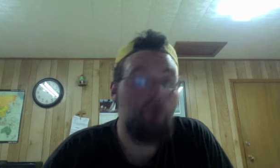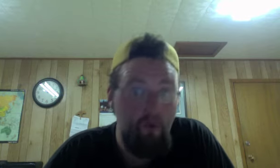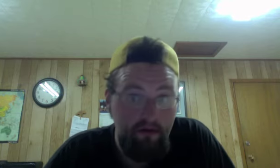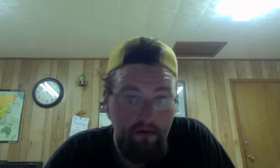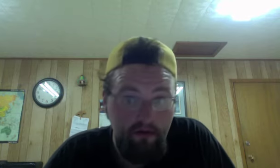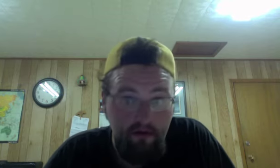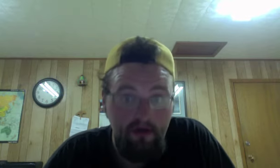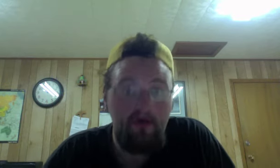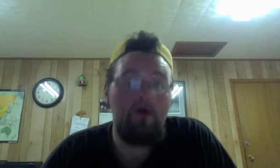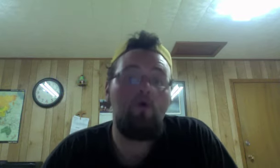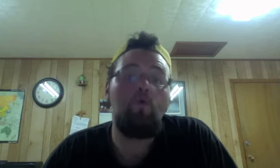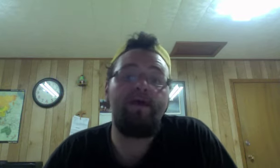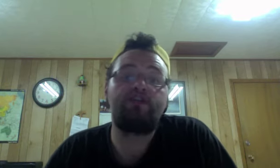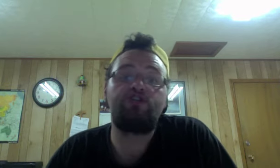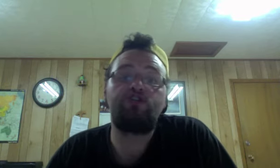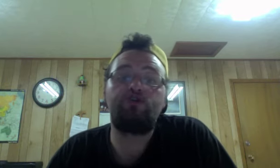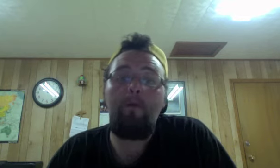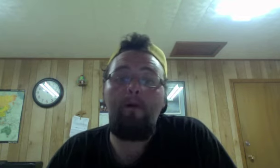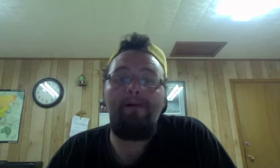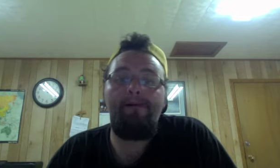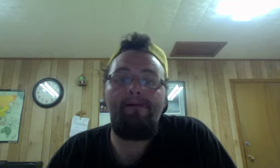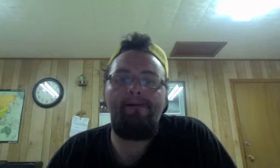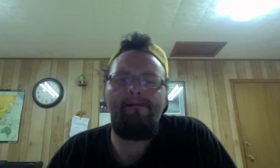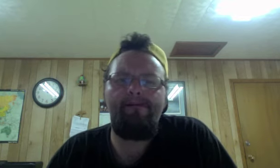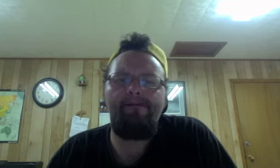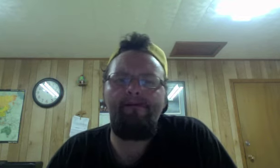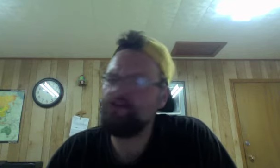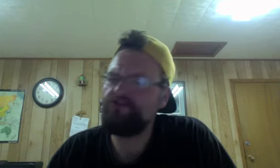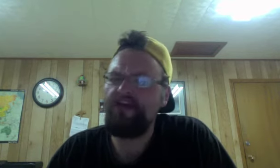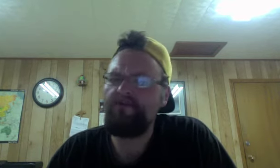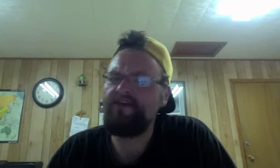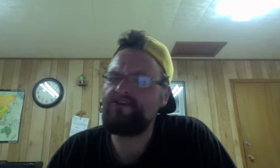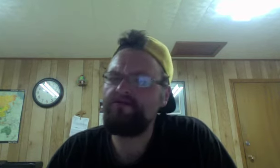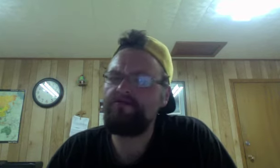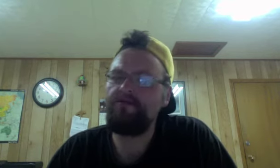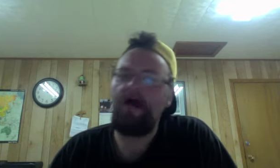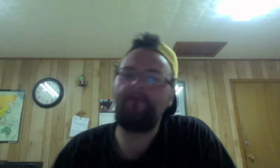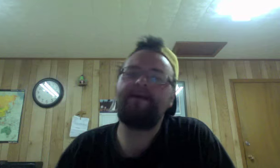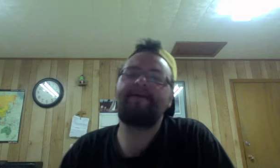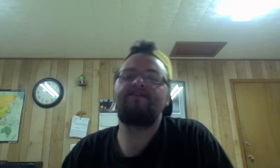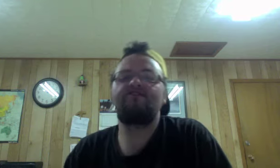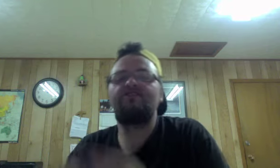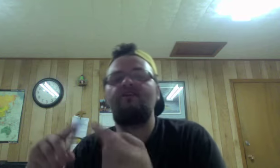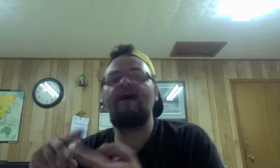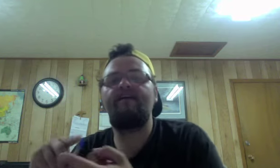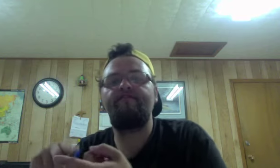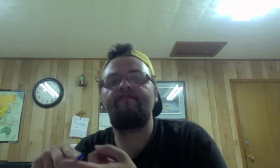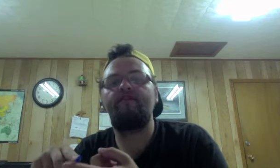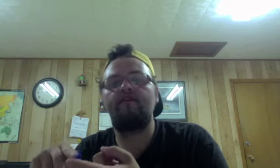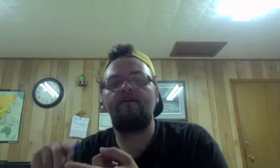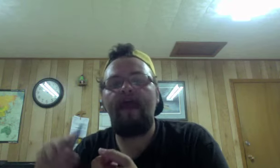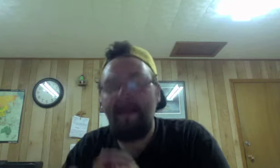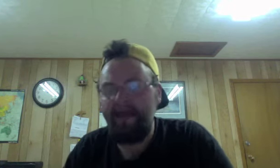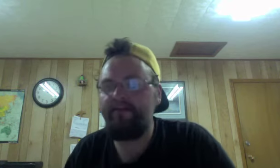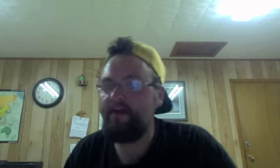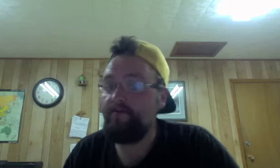one which aren't you scared about that too I mean you still have Anthony Calvillo